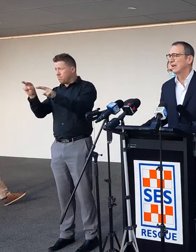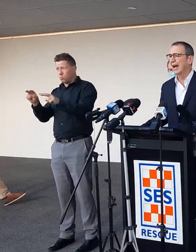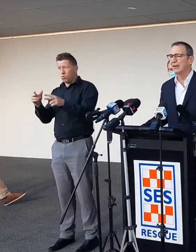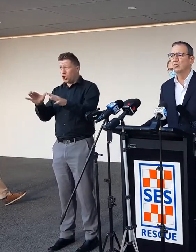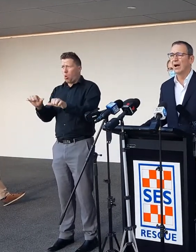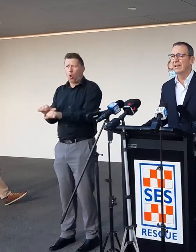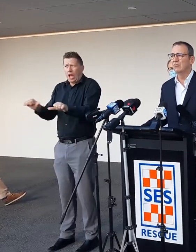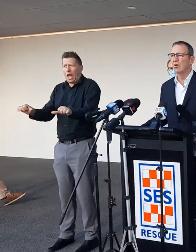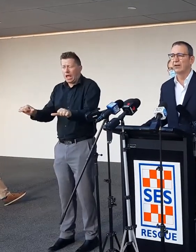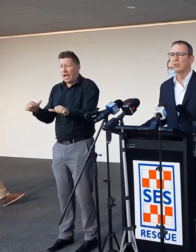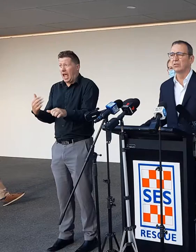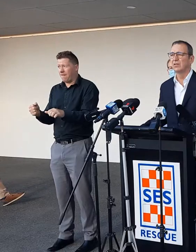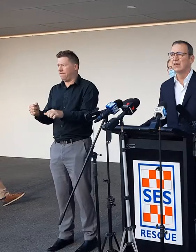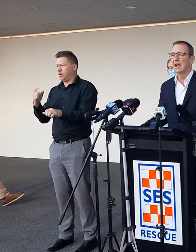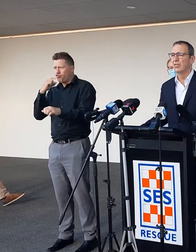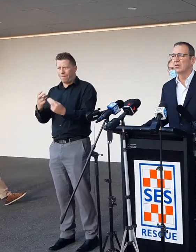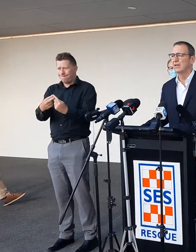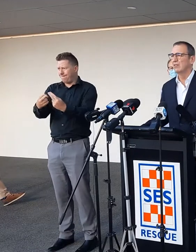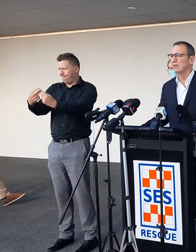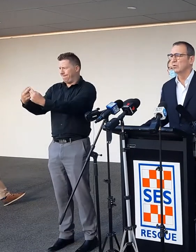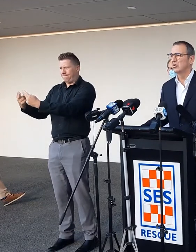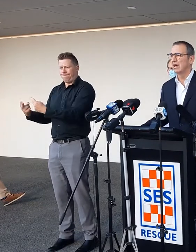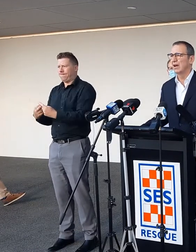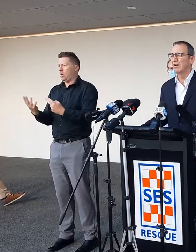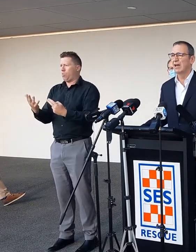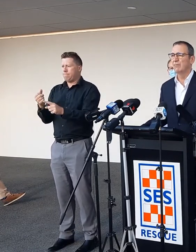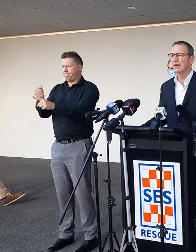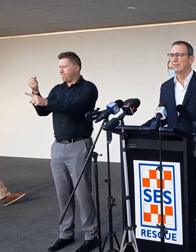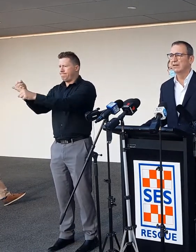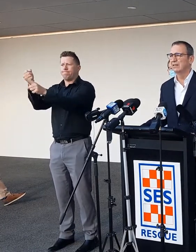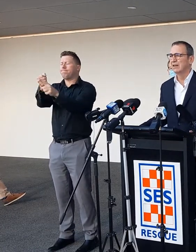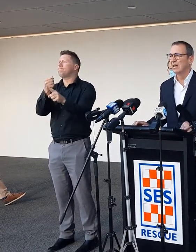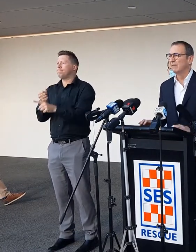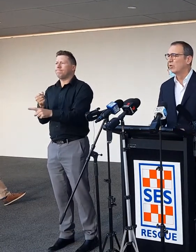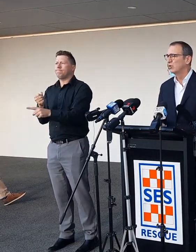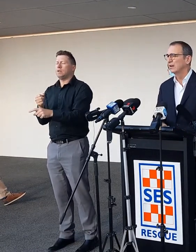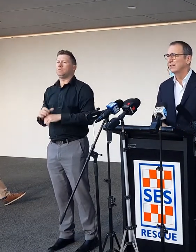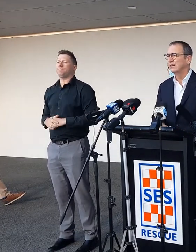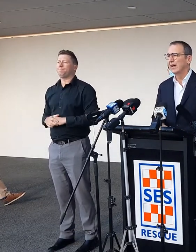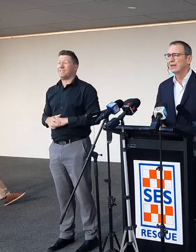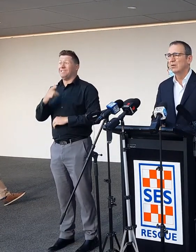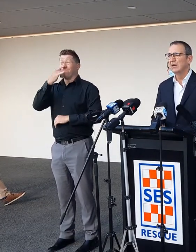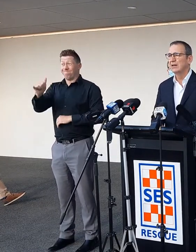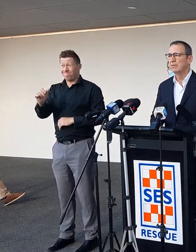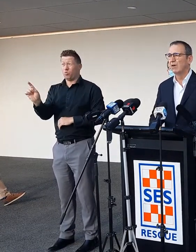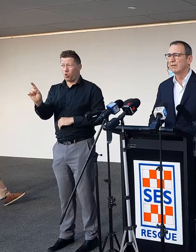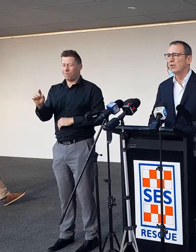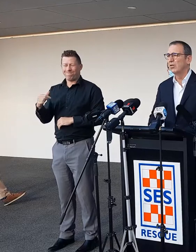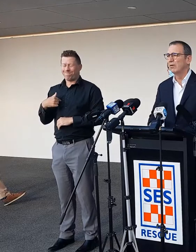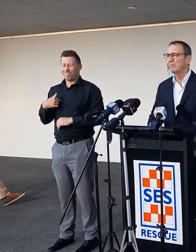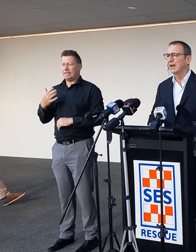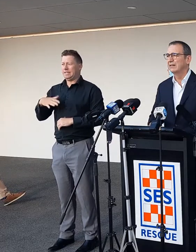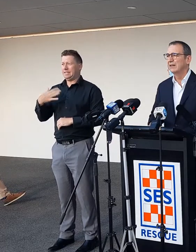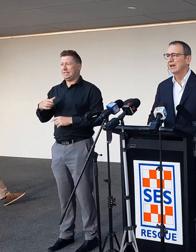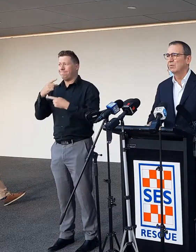operation underway right across those areas which have been affected. Unfortunately, today we need to provide a